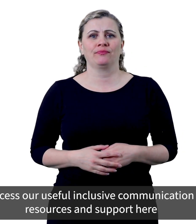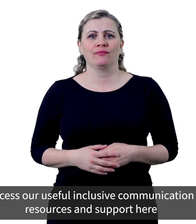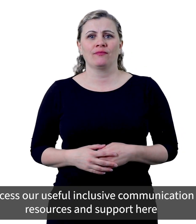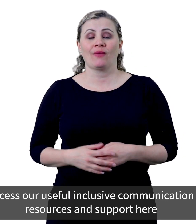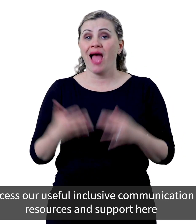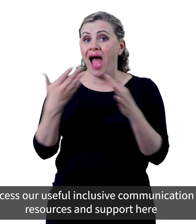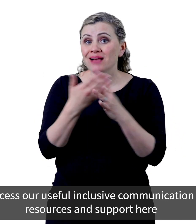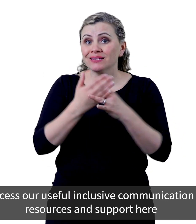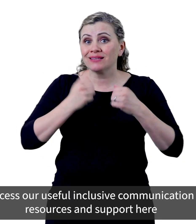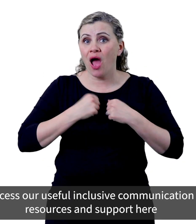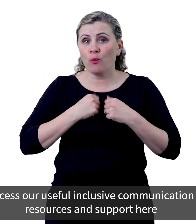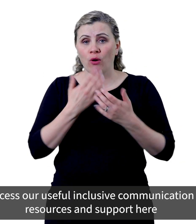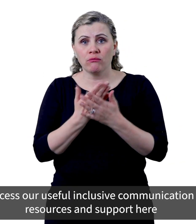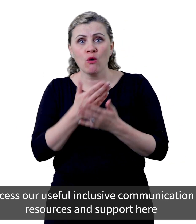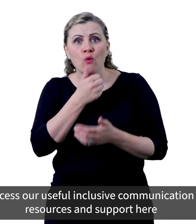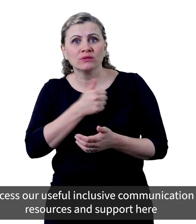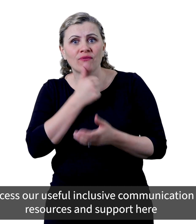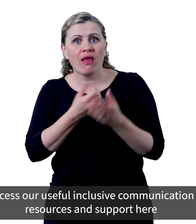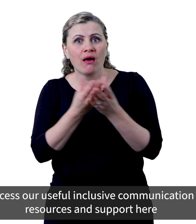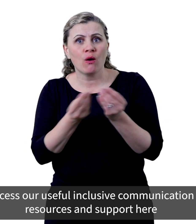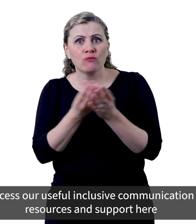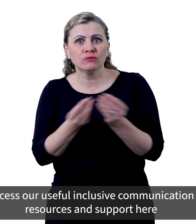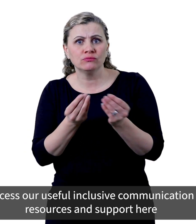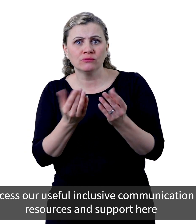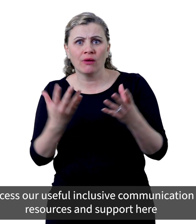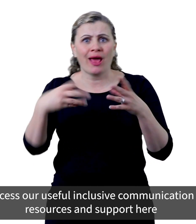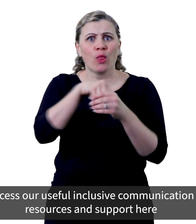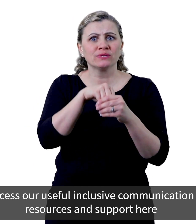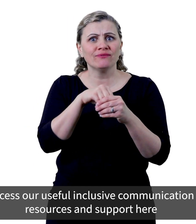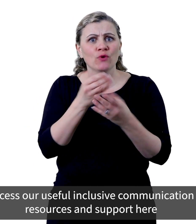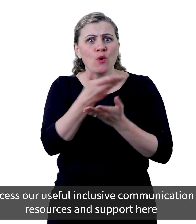Access our useful, inclusive communication resources and support here.